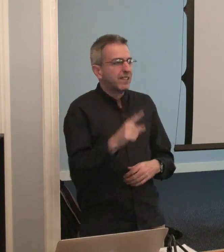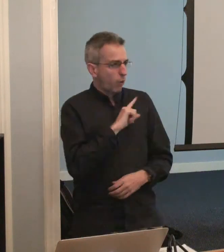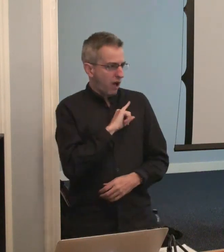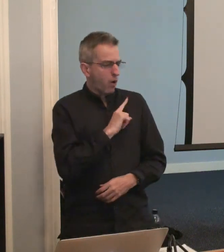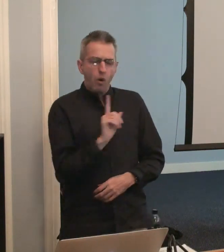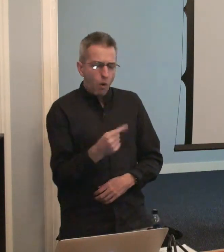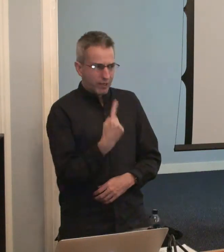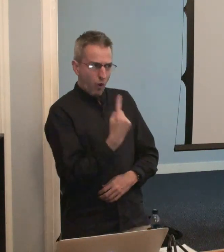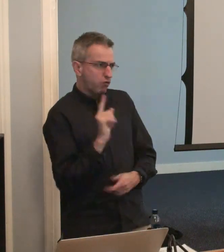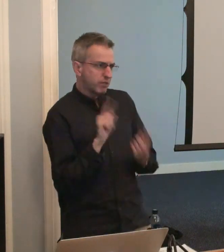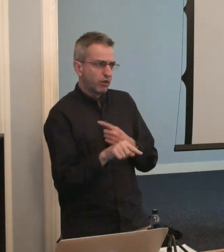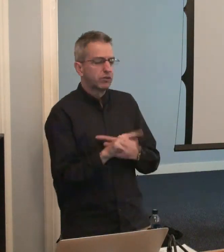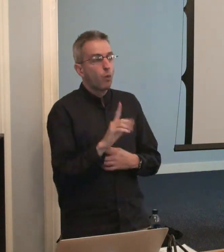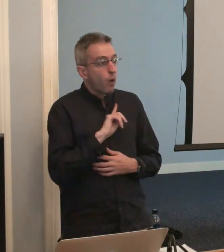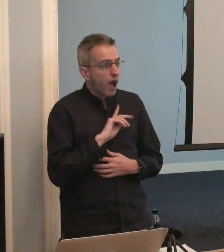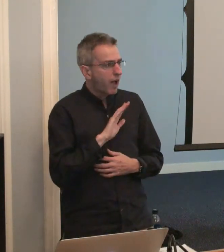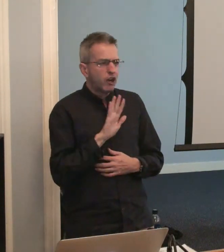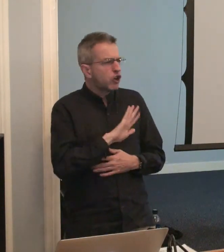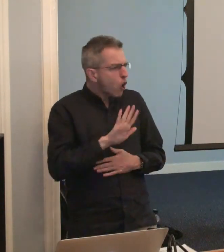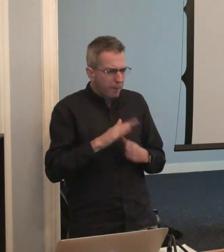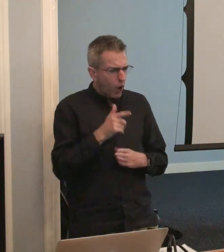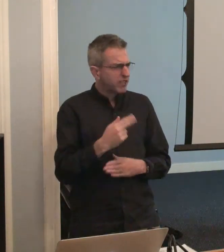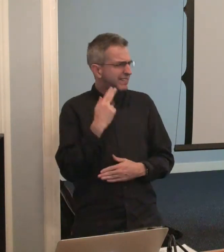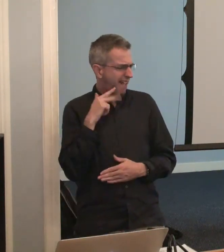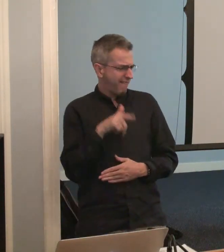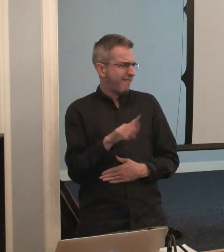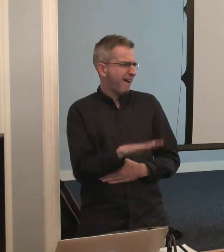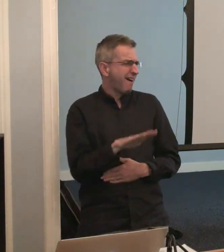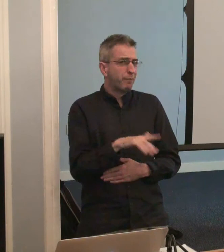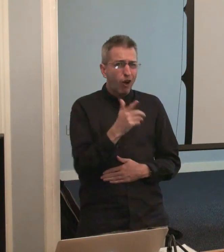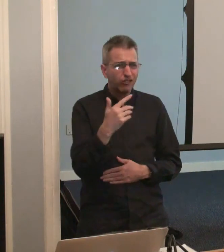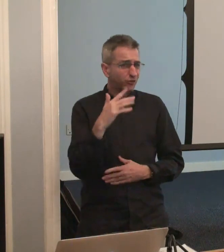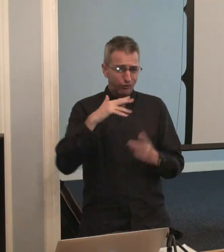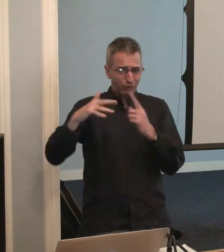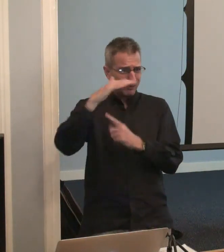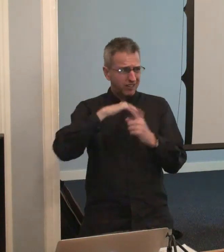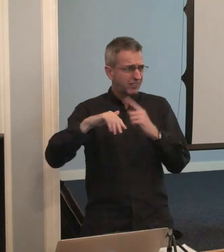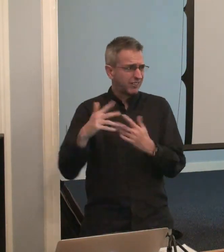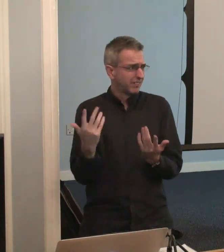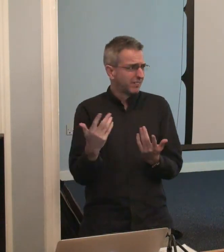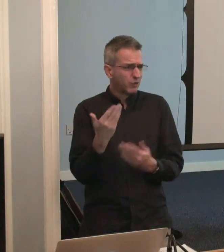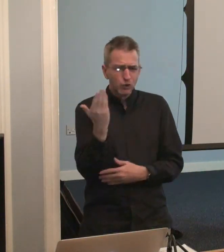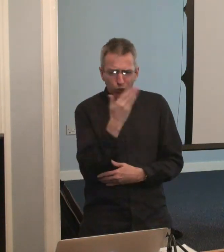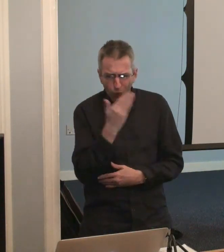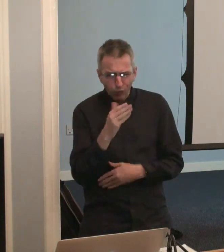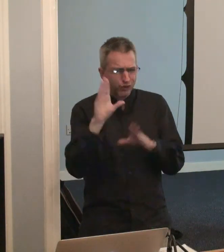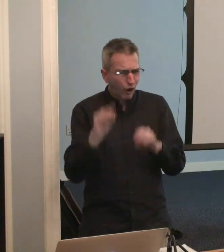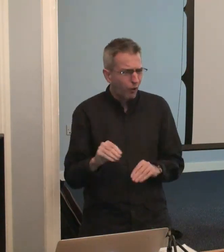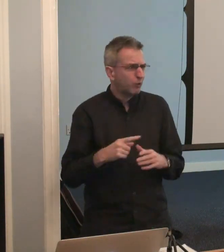better. And they always explained why. And the response was, it wasn't because of deafness. It was because